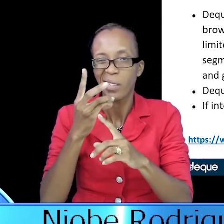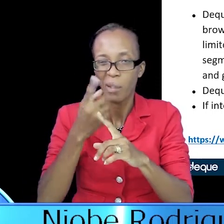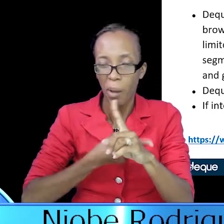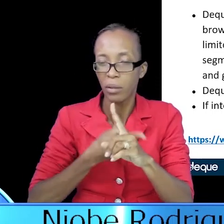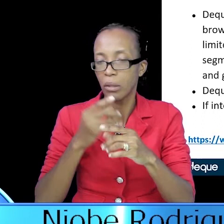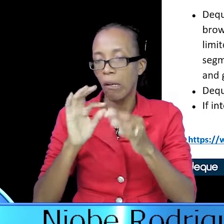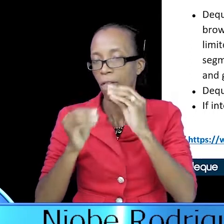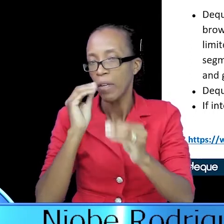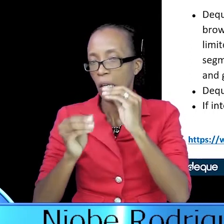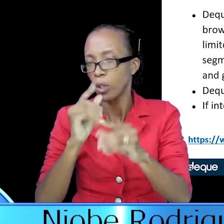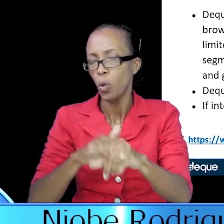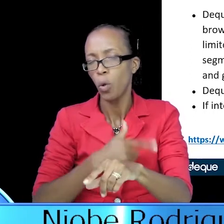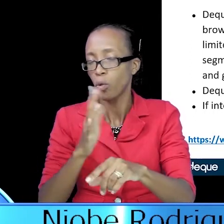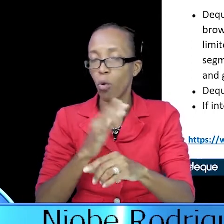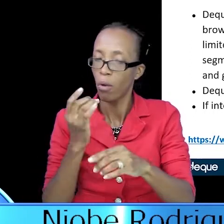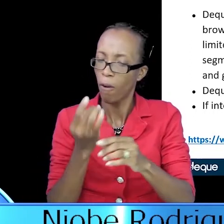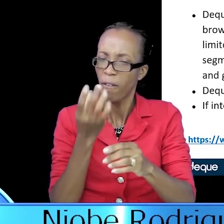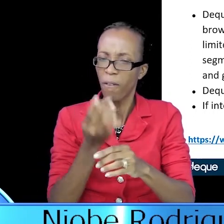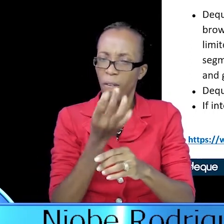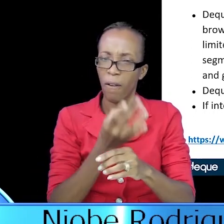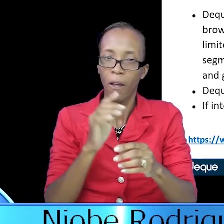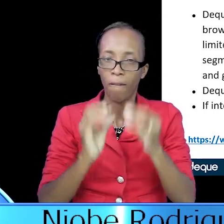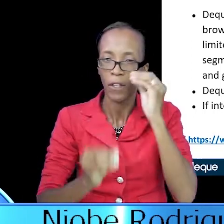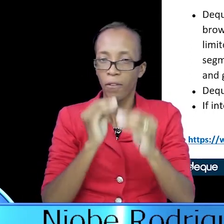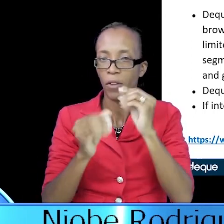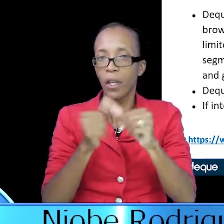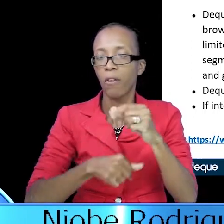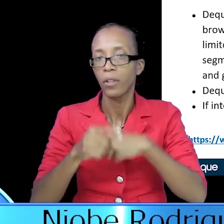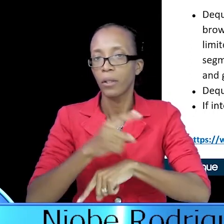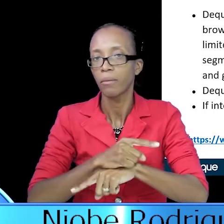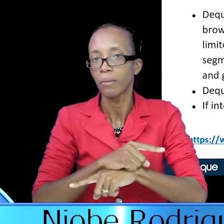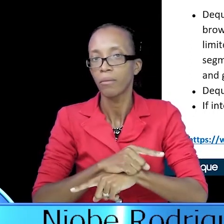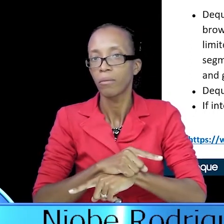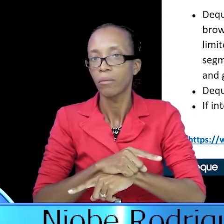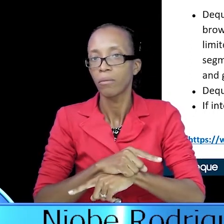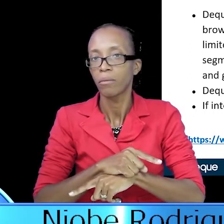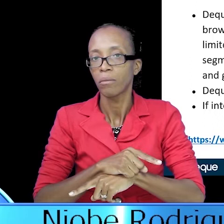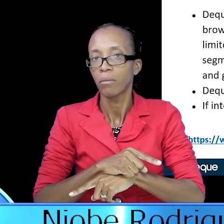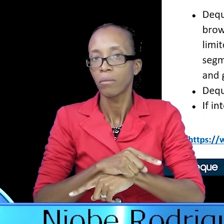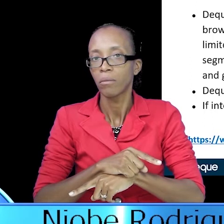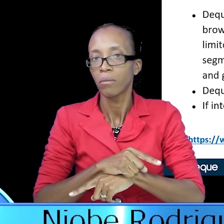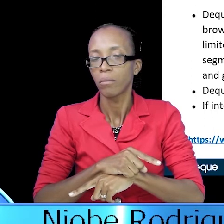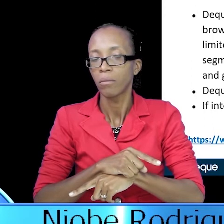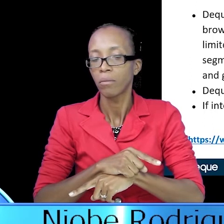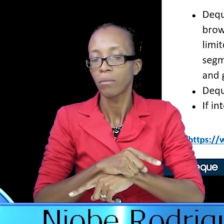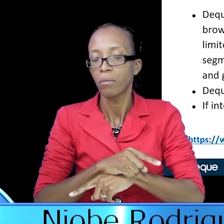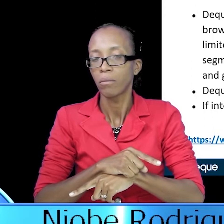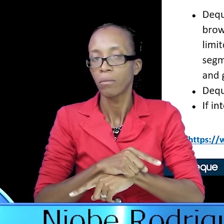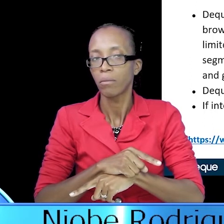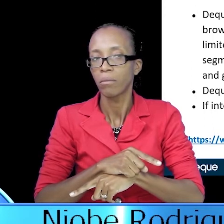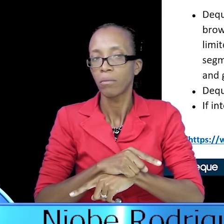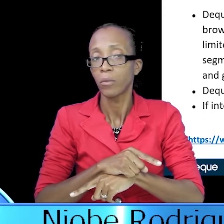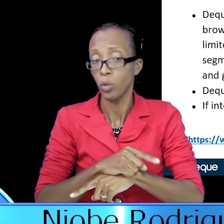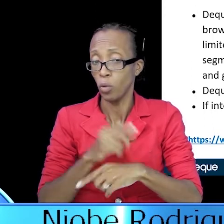address accessibility every day or every 2 weeks and make people wait for 6 months to